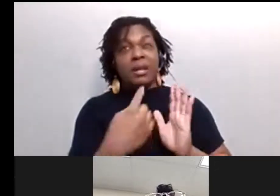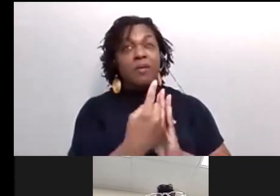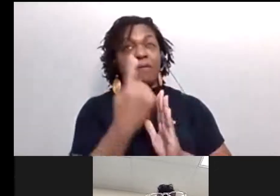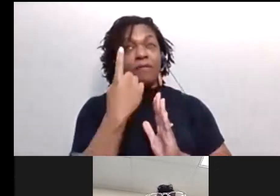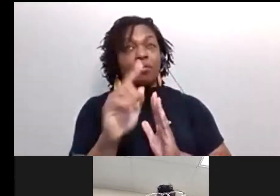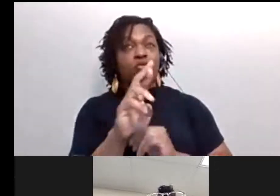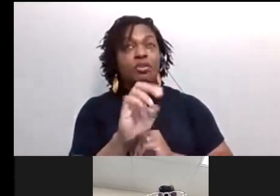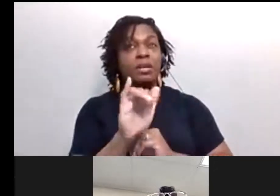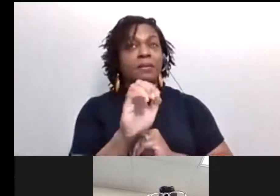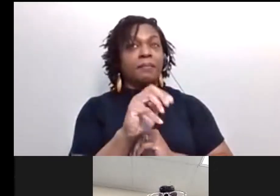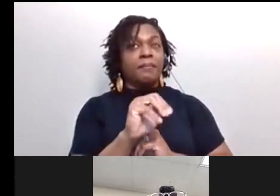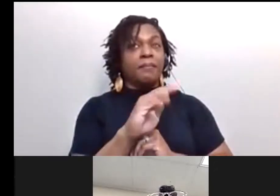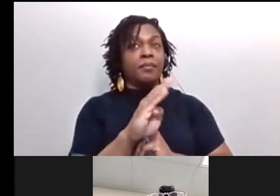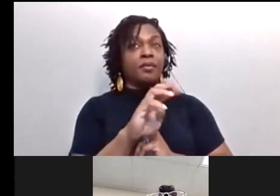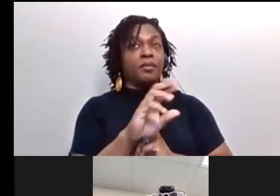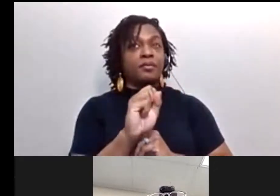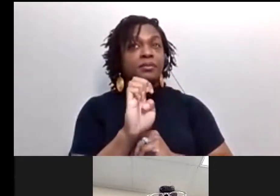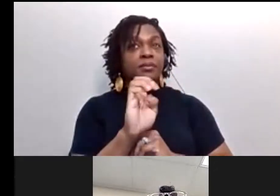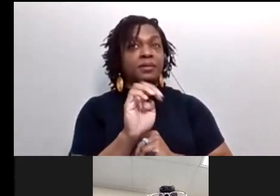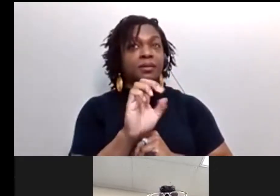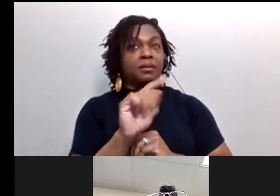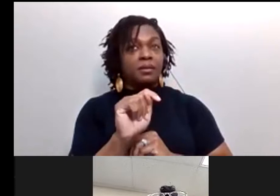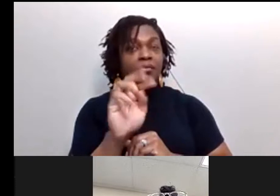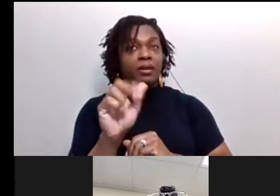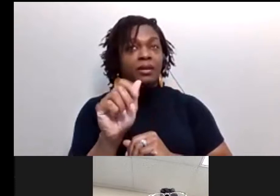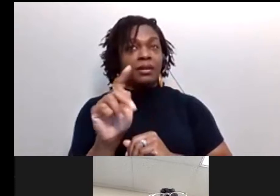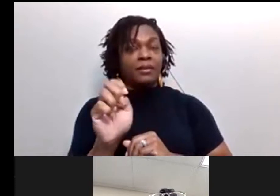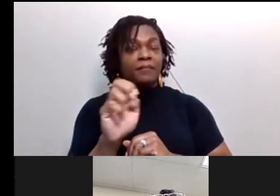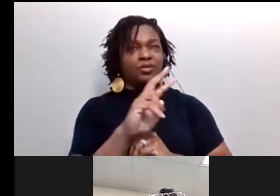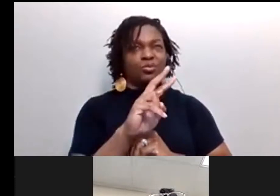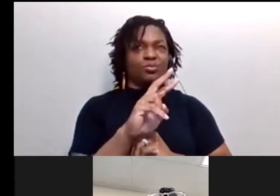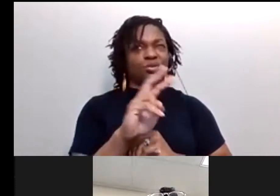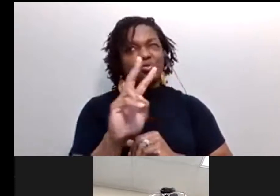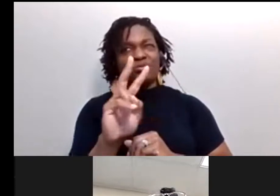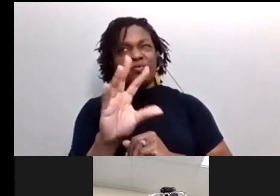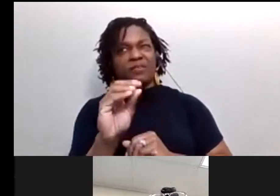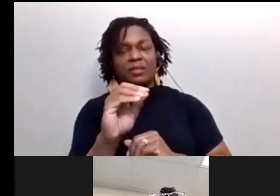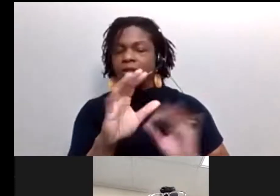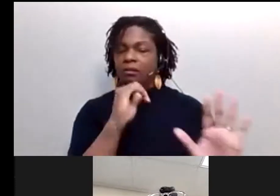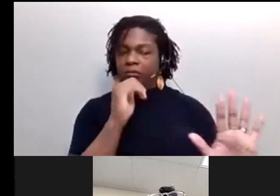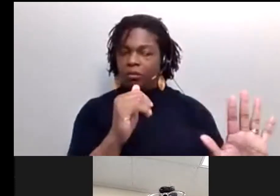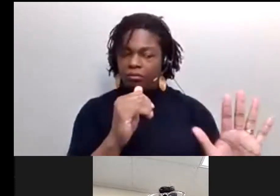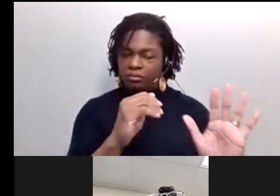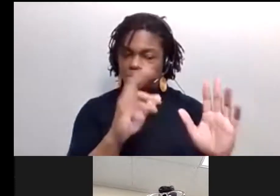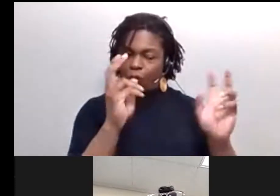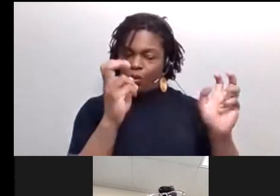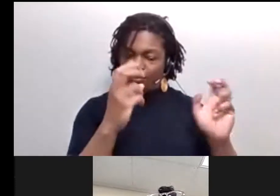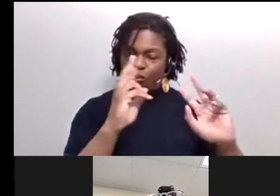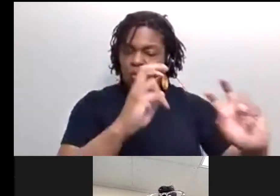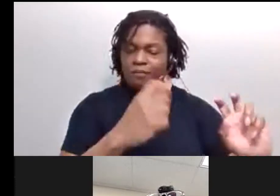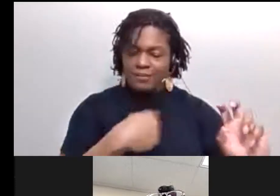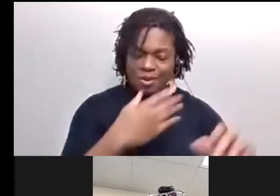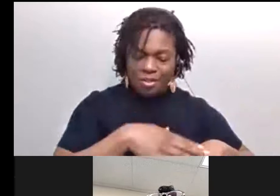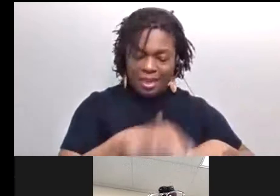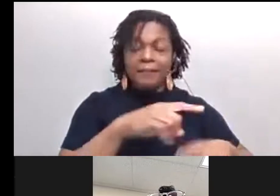rate, between Okay. $2 and $2.50, I believe. I don't quote me on that, but I think that's what the estimate was.